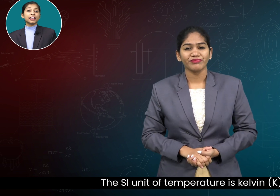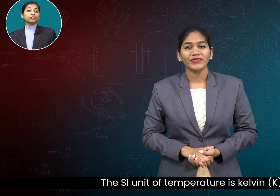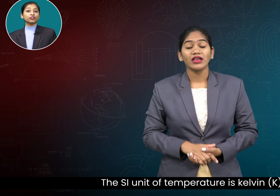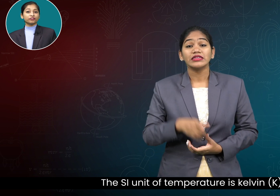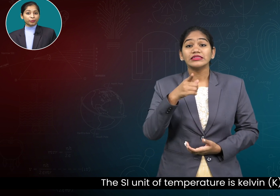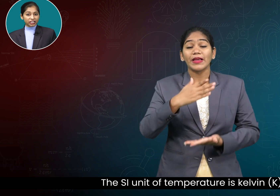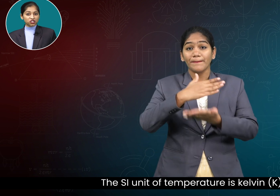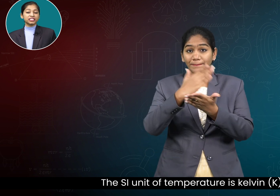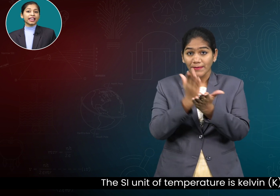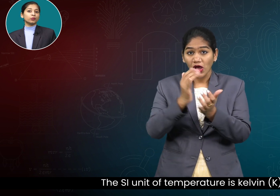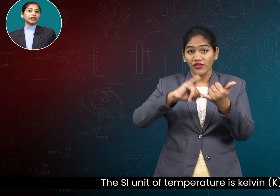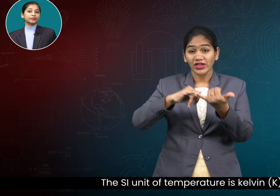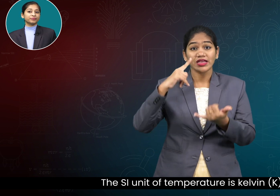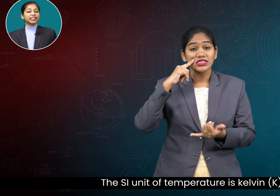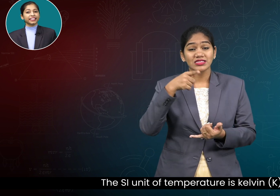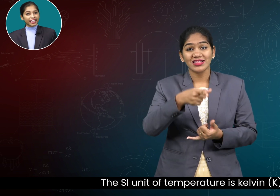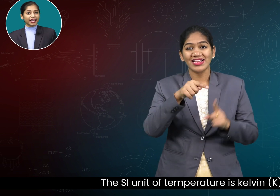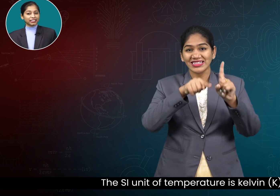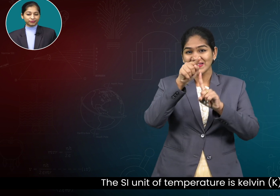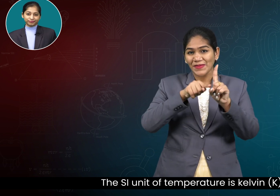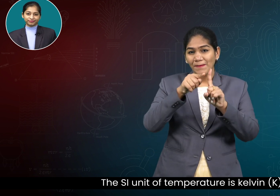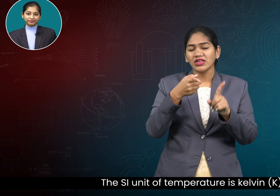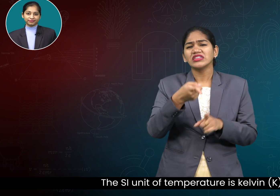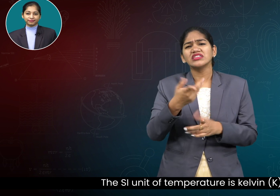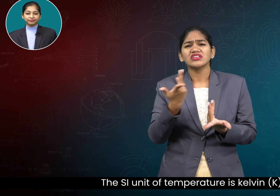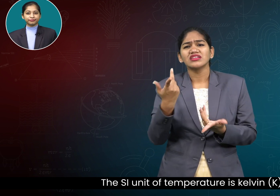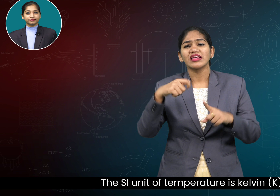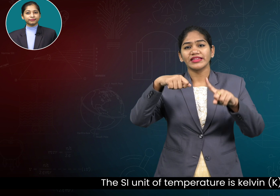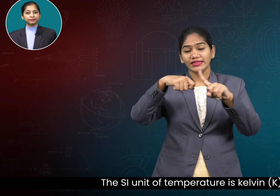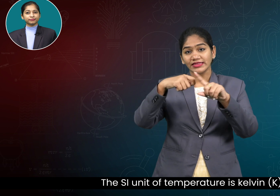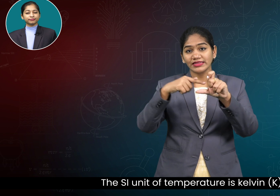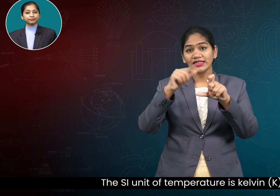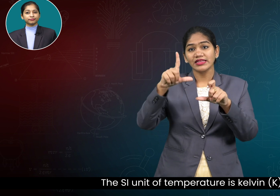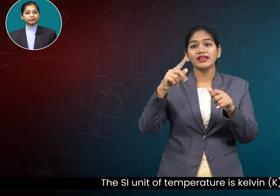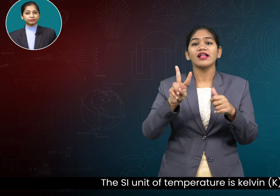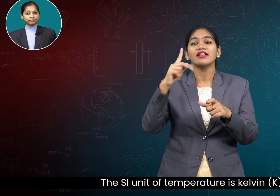The SI unit of temperature is Kelvin, K.